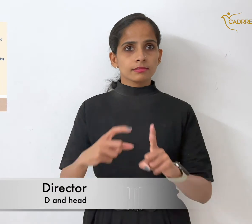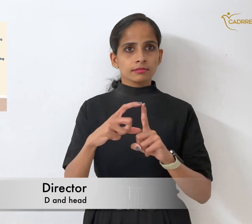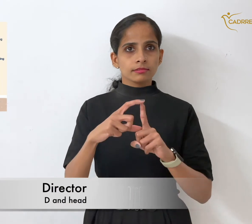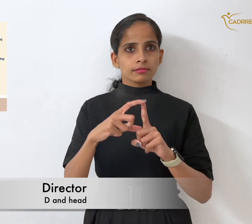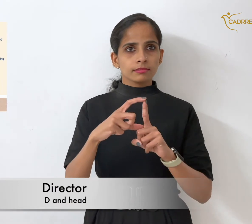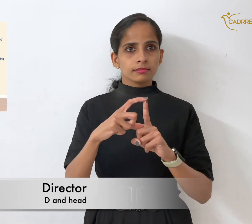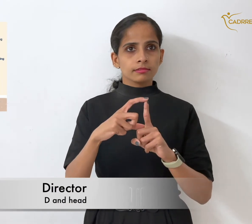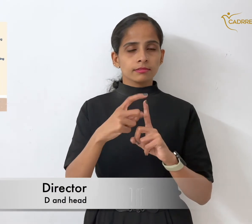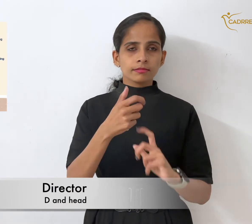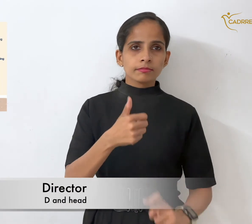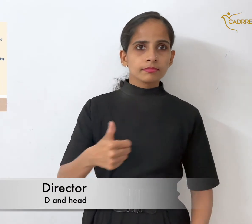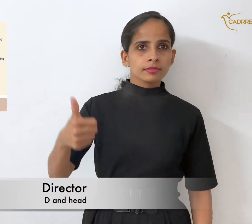director.